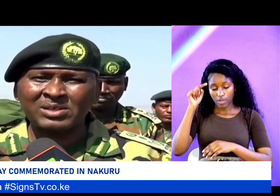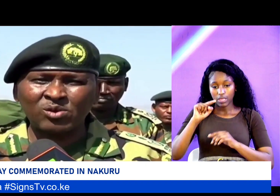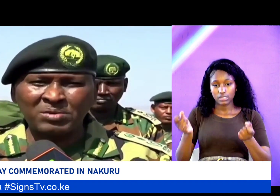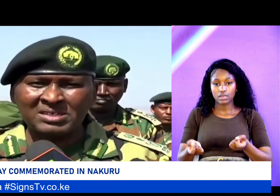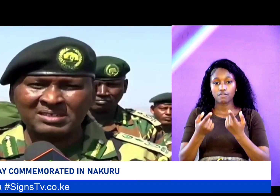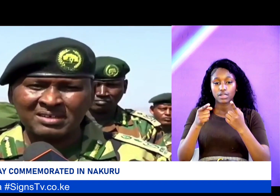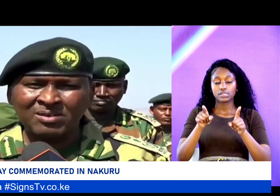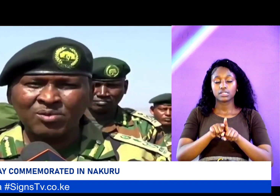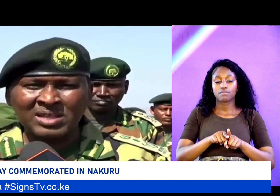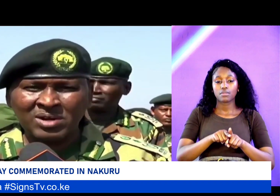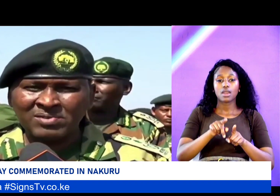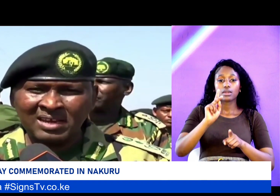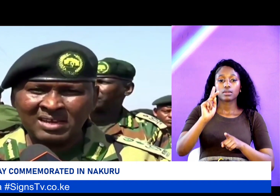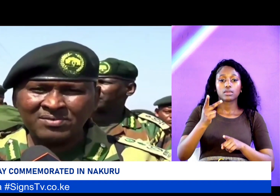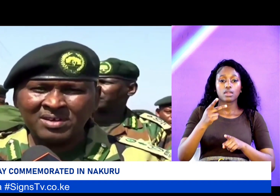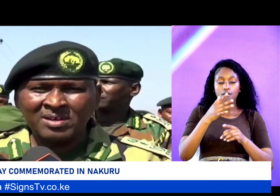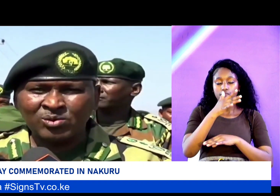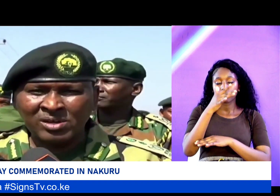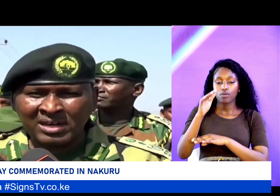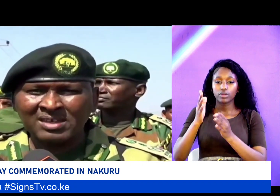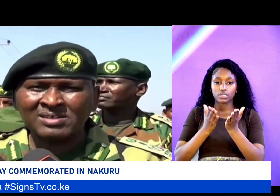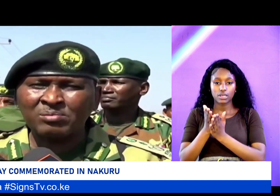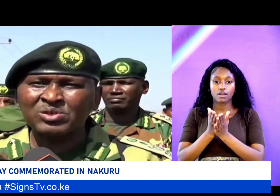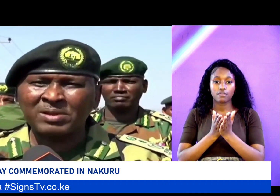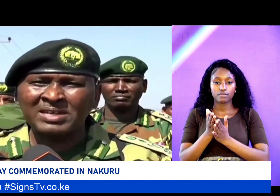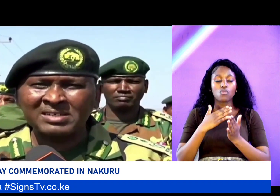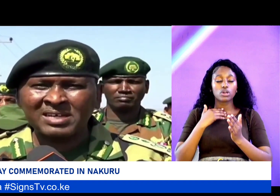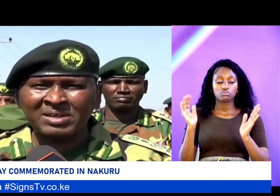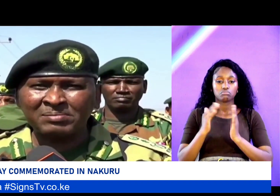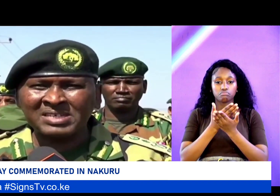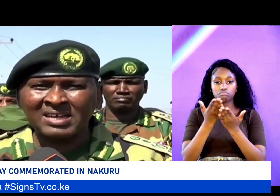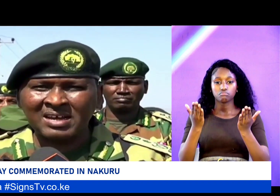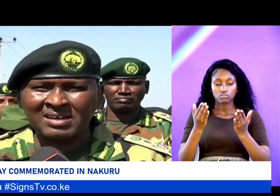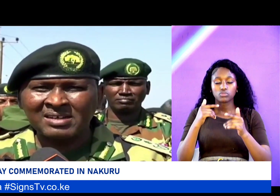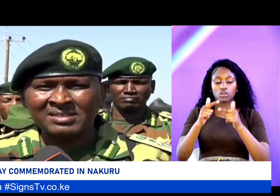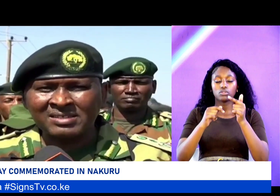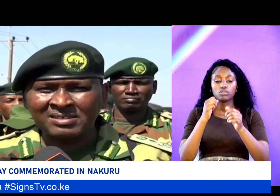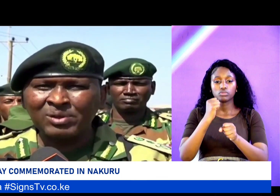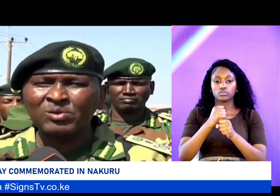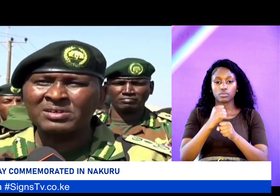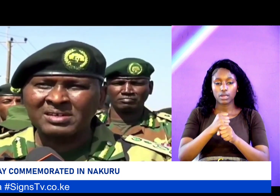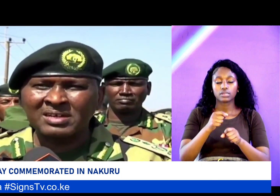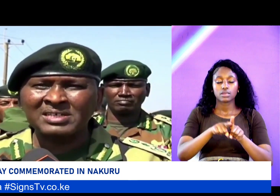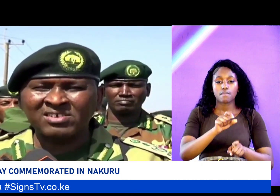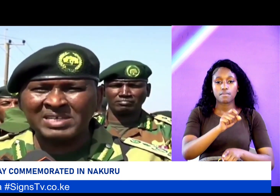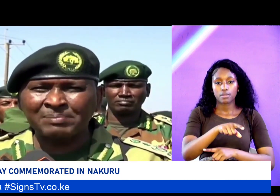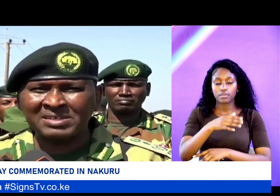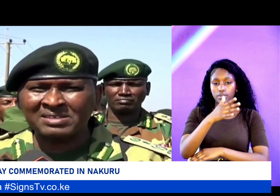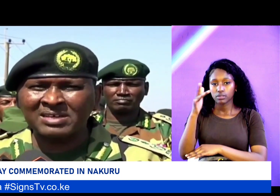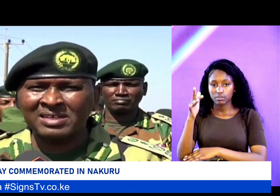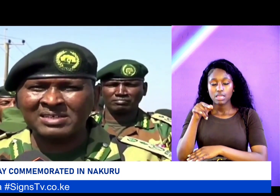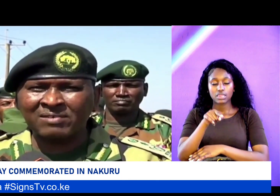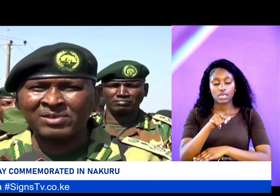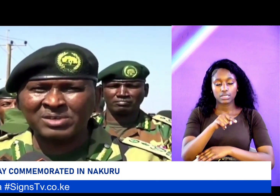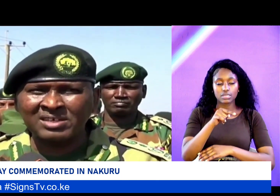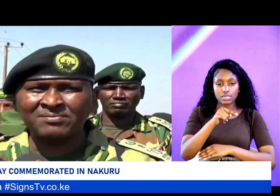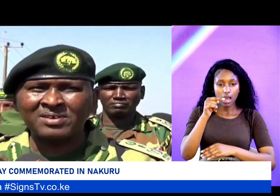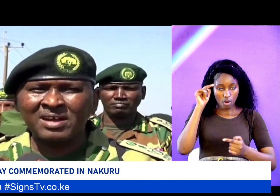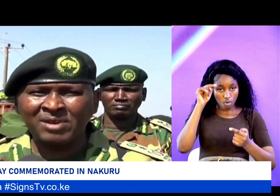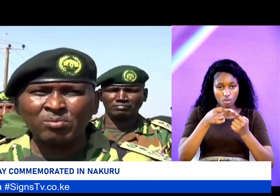Kenyan Forest Service, we encourage all communities, wherever they live, to encourage the communities to plant trees as much as they can. The 16 billion initiative by the